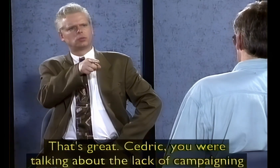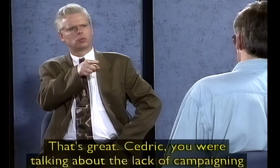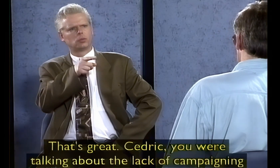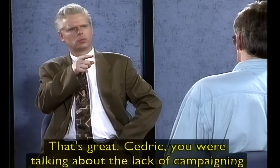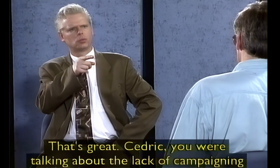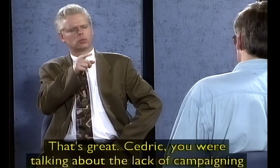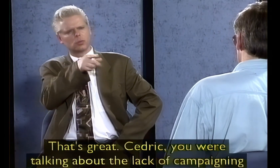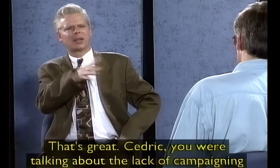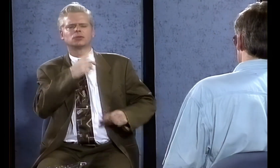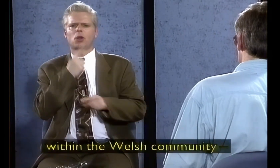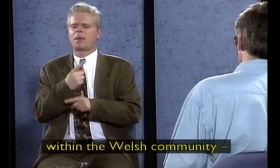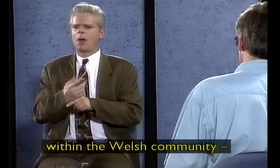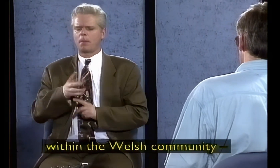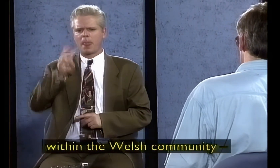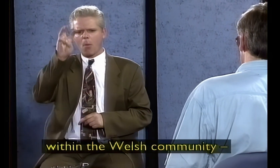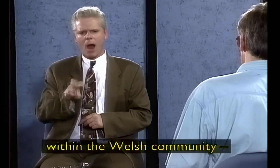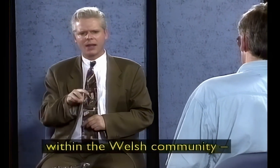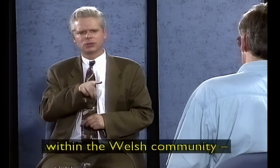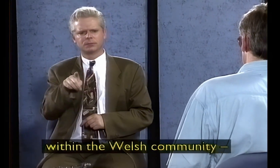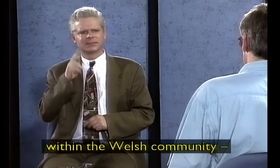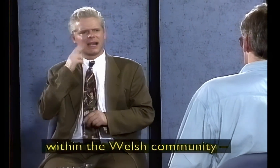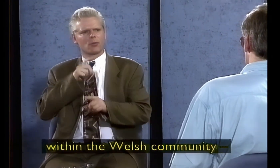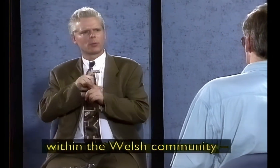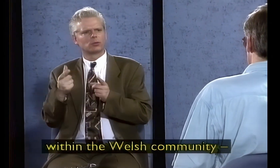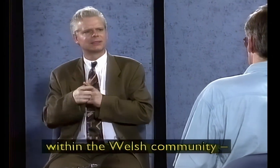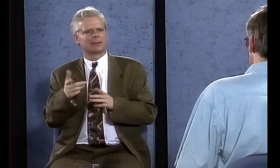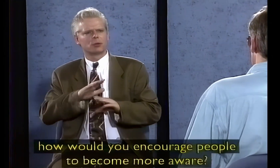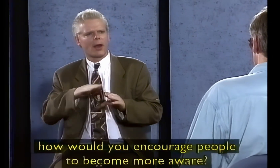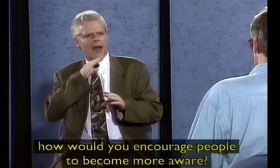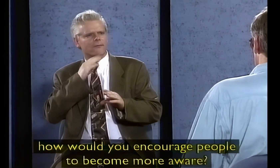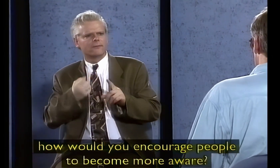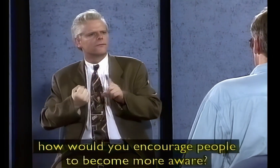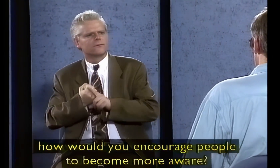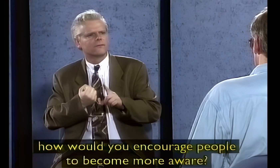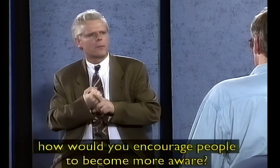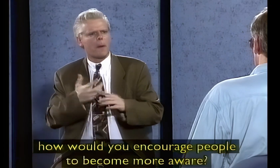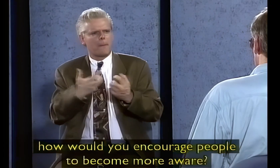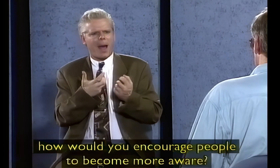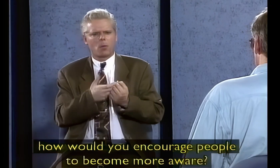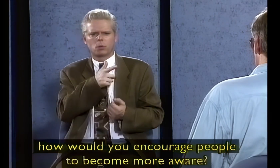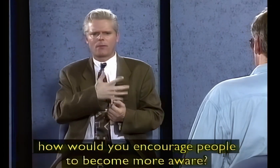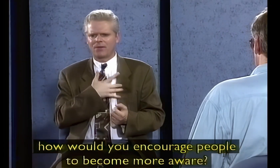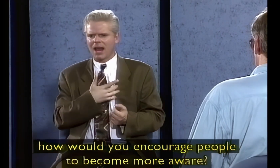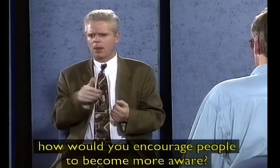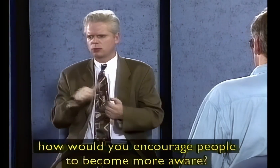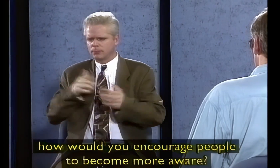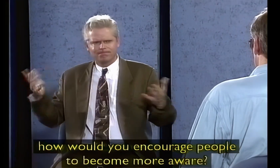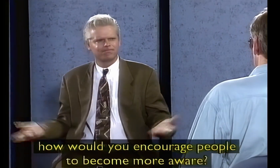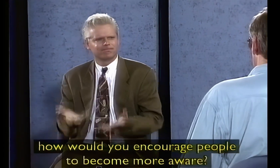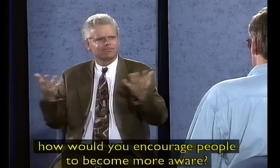So Cedric, you were talking about the lack of campaigning within the Welsh community.